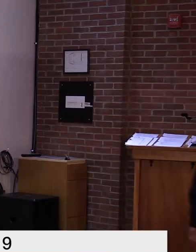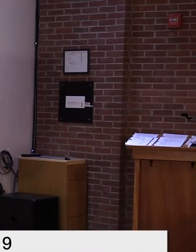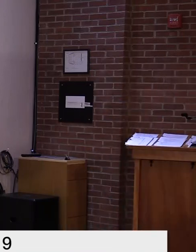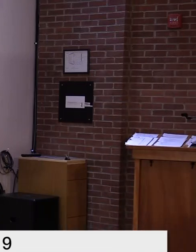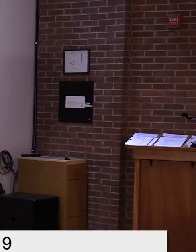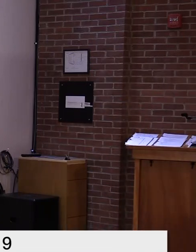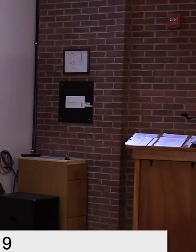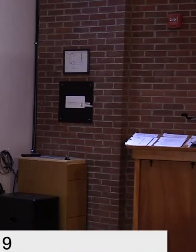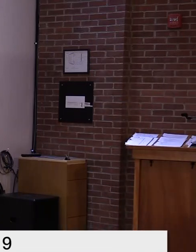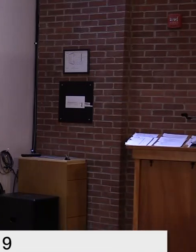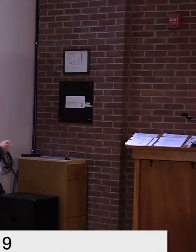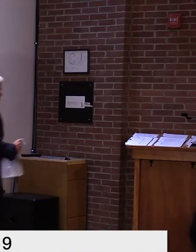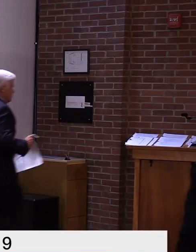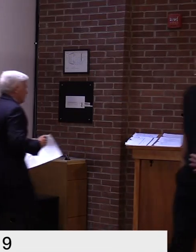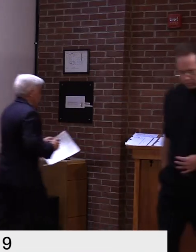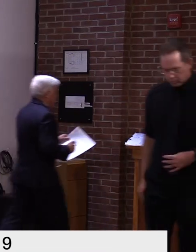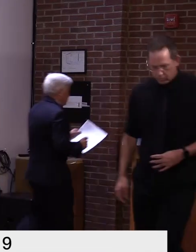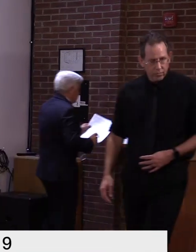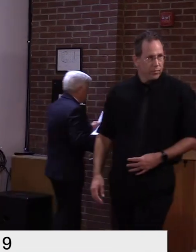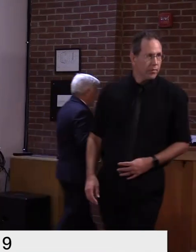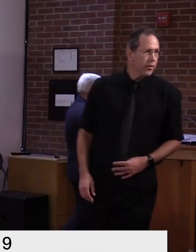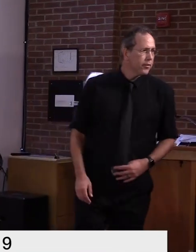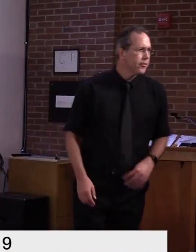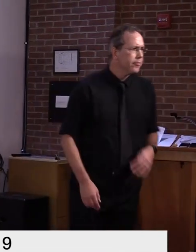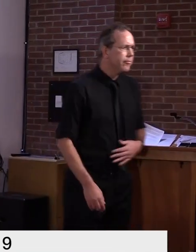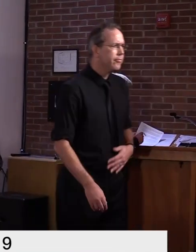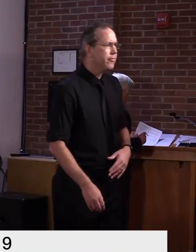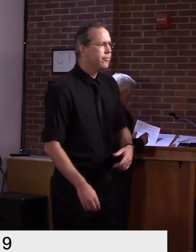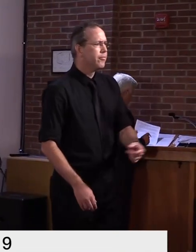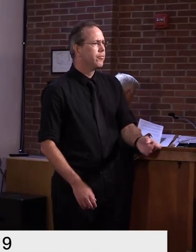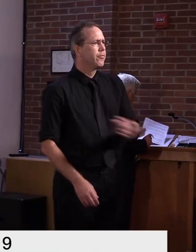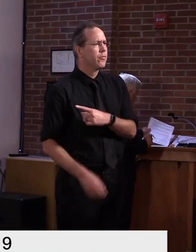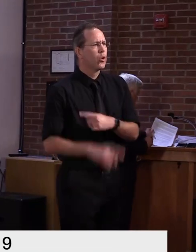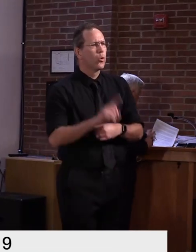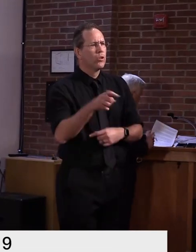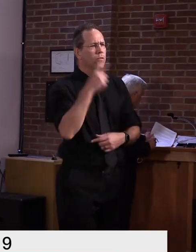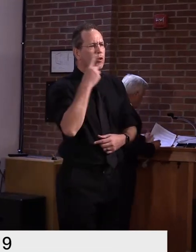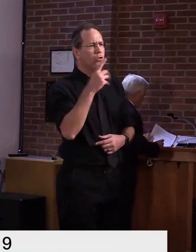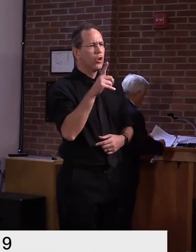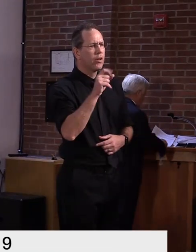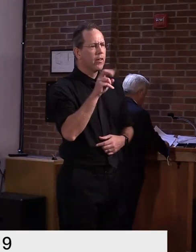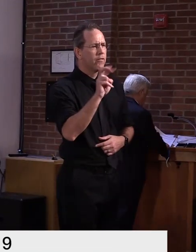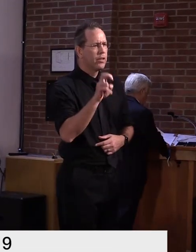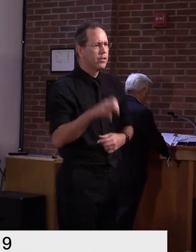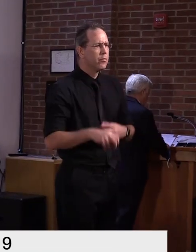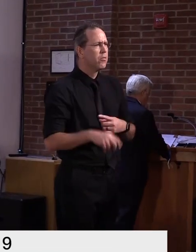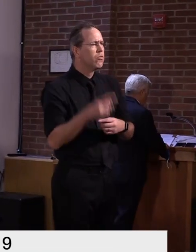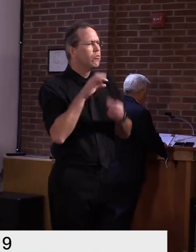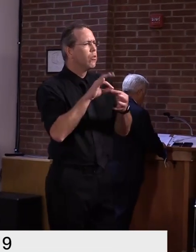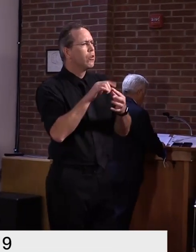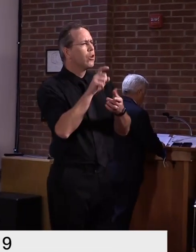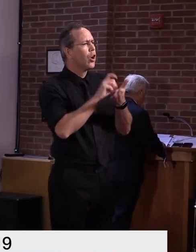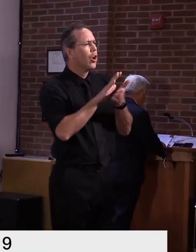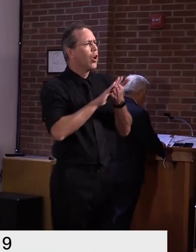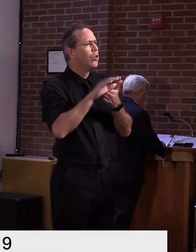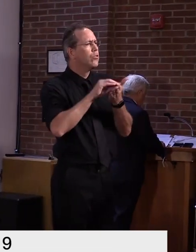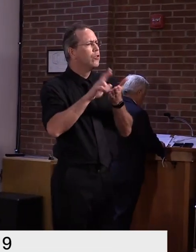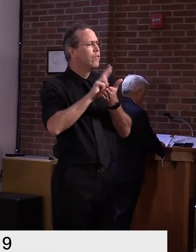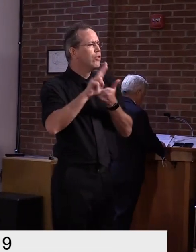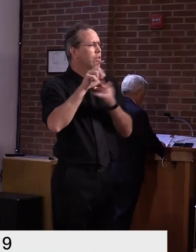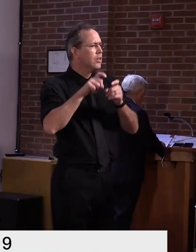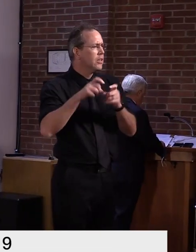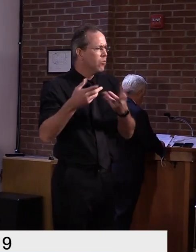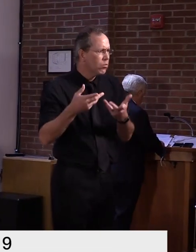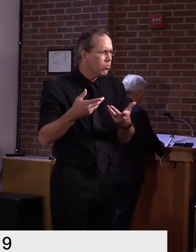Stuart? Dr. Levine, on the college testing results so far, and that's a huge sample that you have in, more than half of